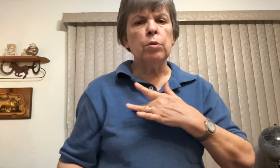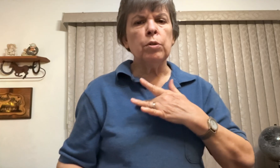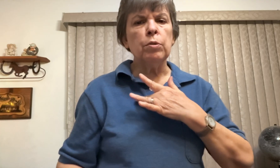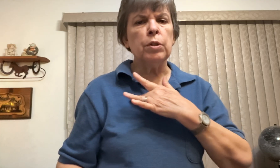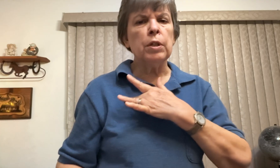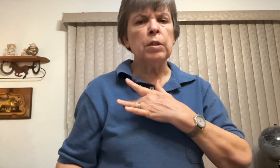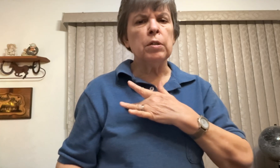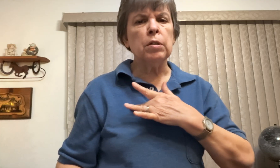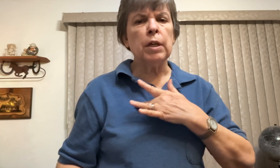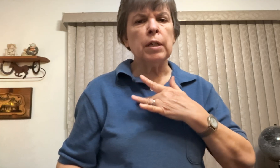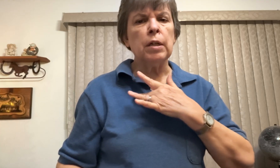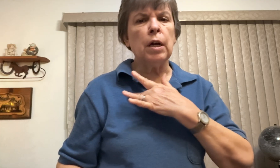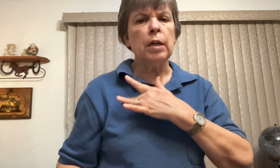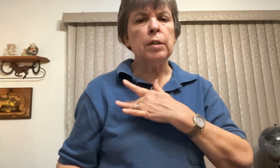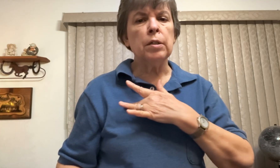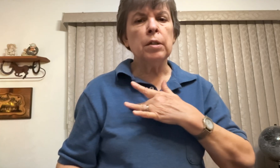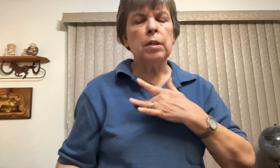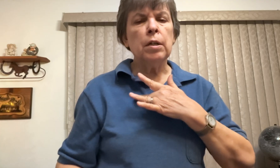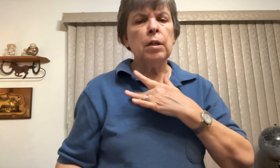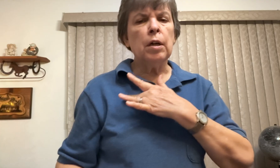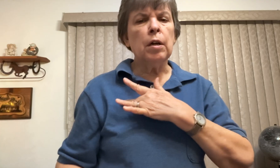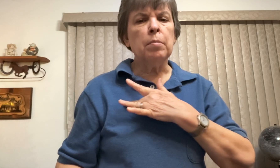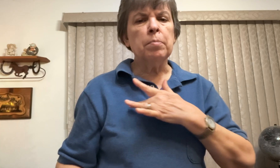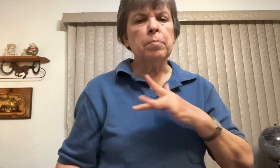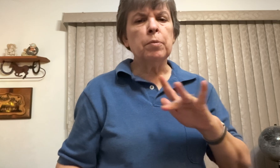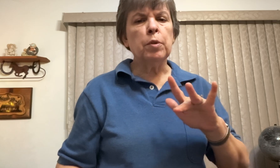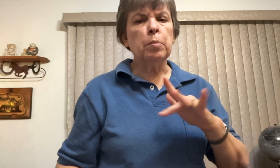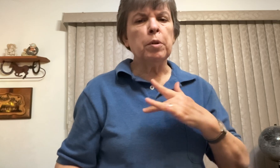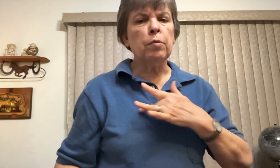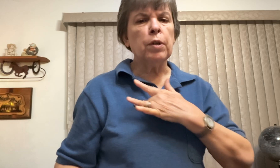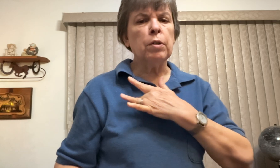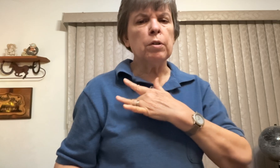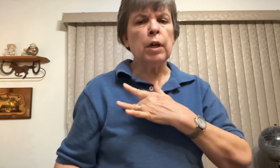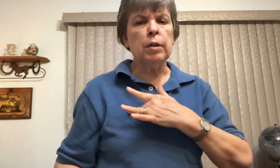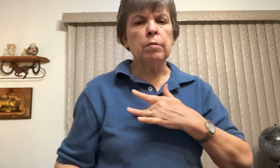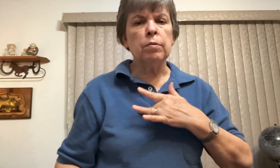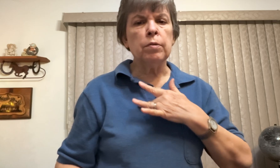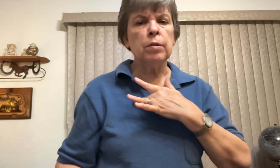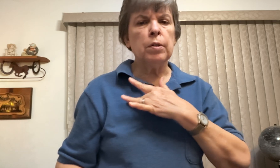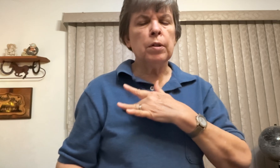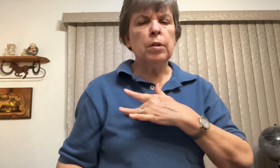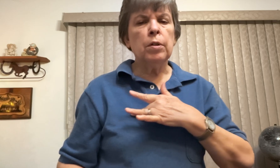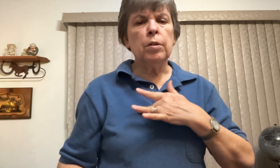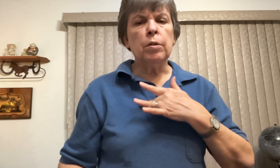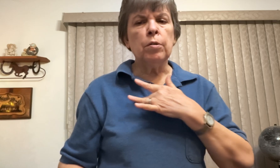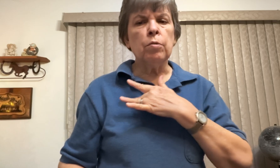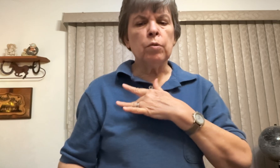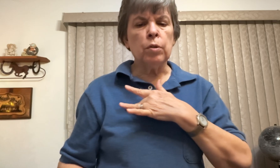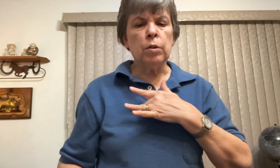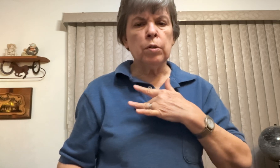use this. It's like kind, with the middle finger kind of over the